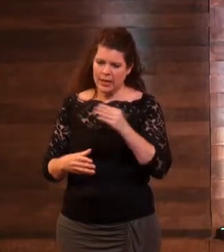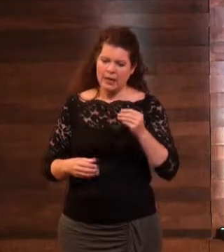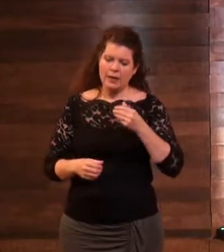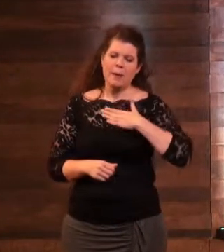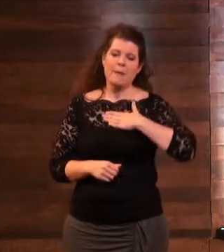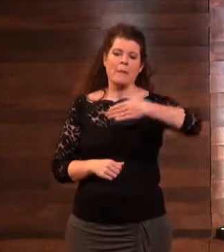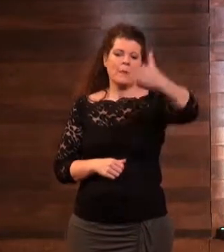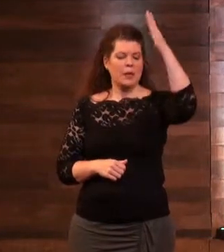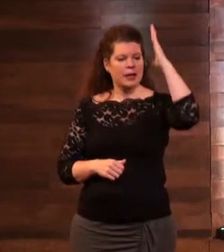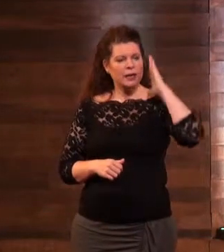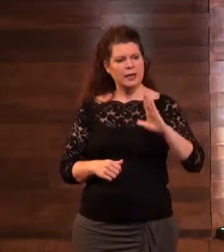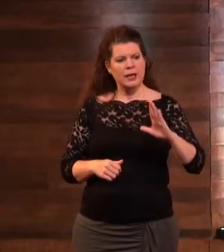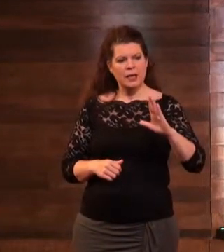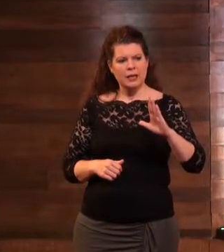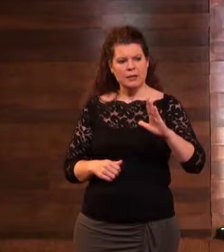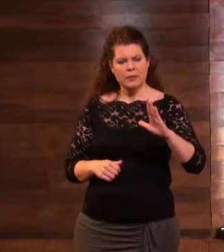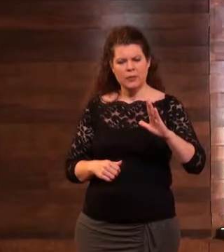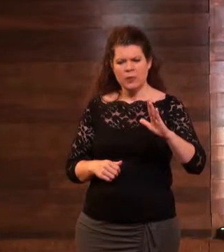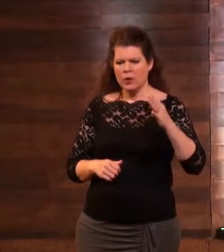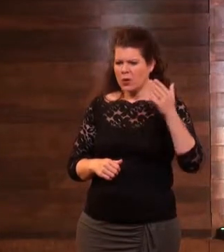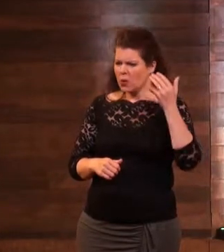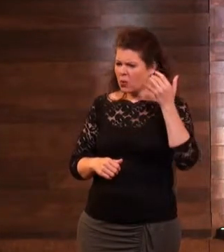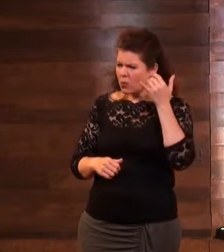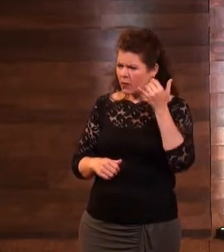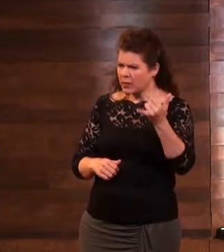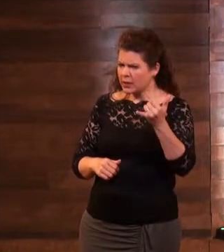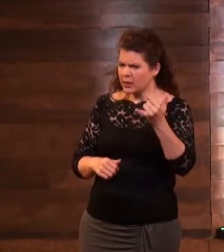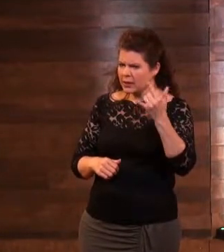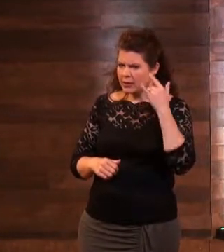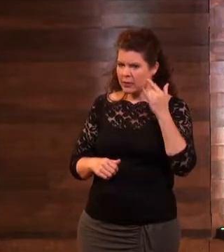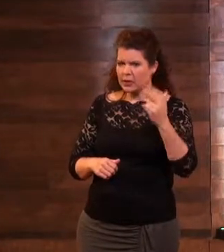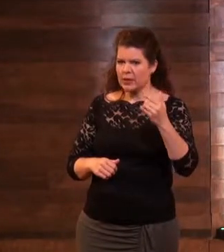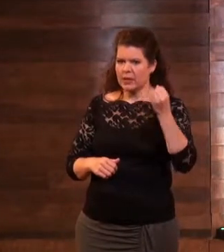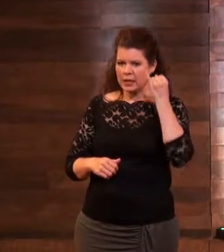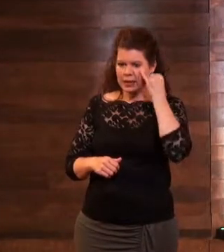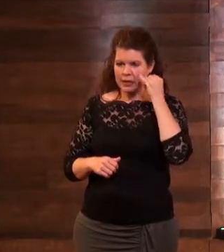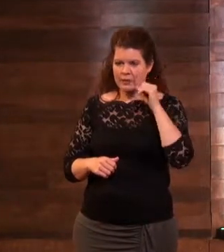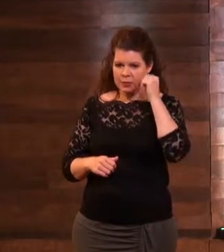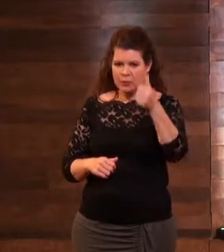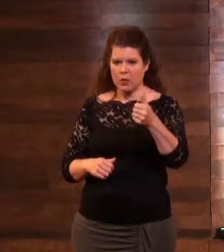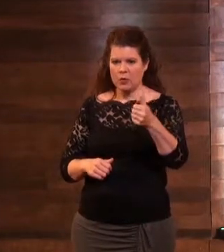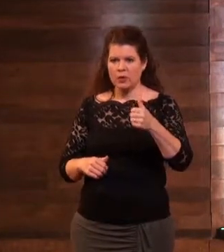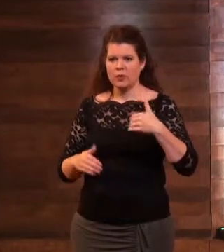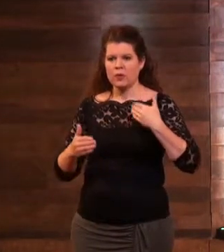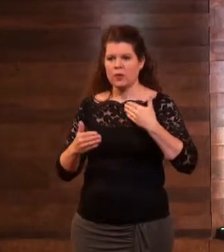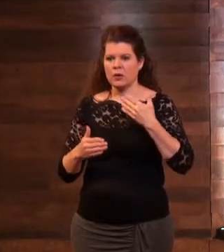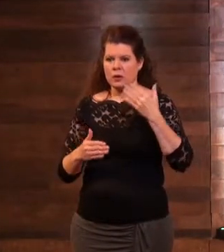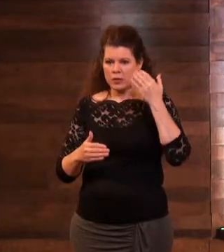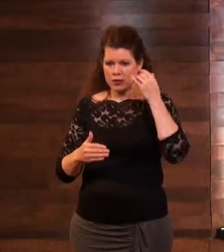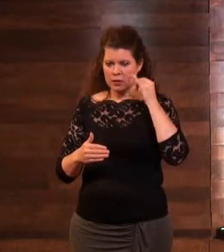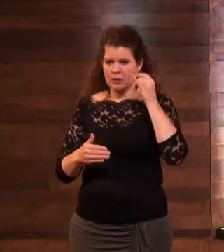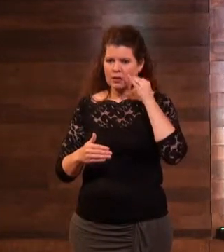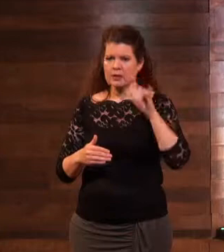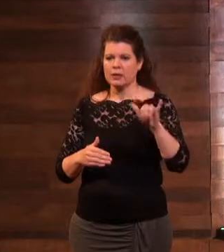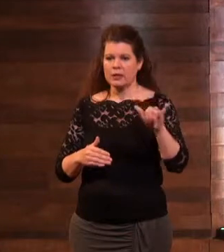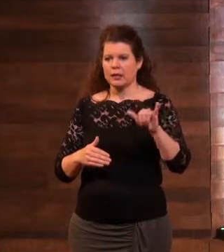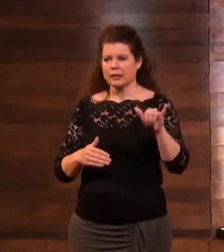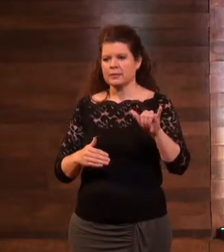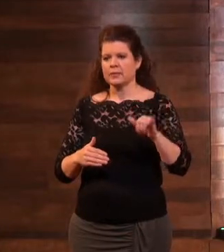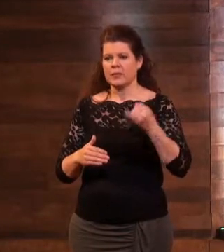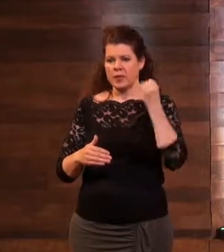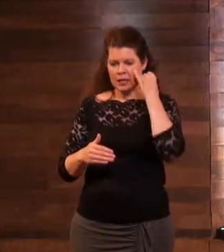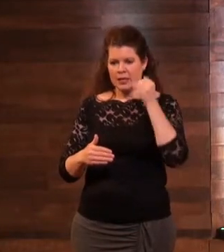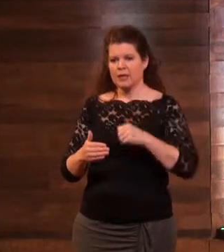What would it look like if tomorrow, after all that, you quit work on time and went home and said,